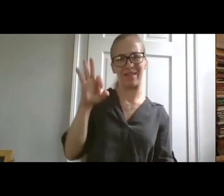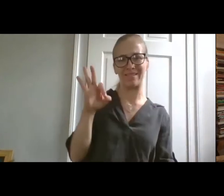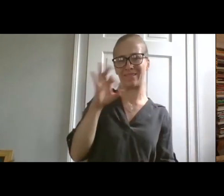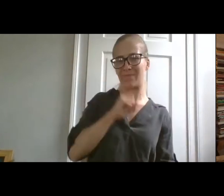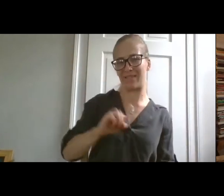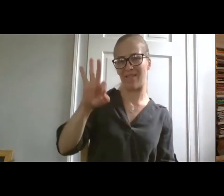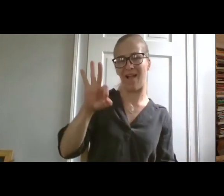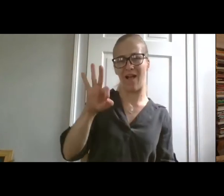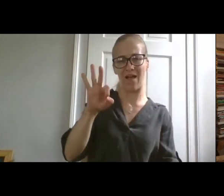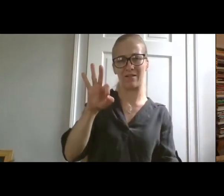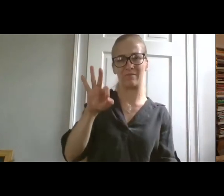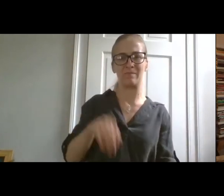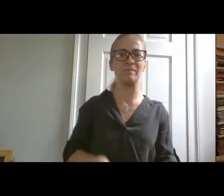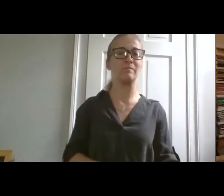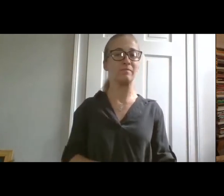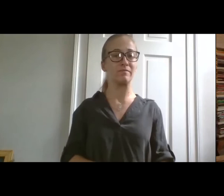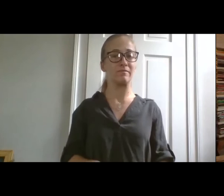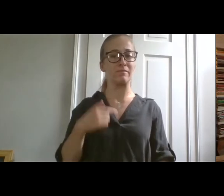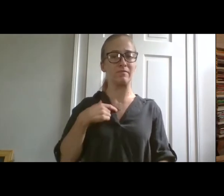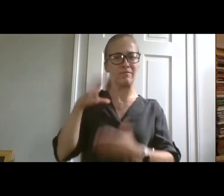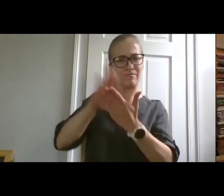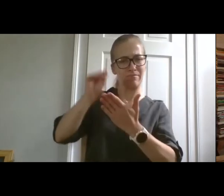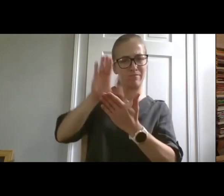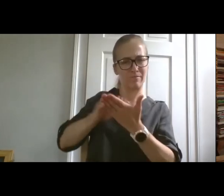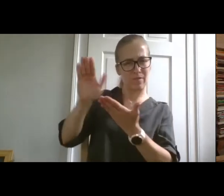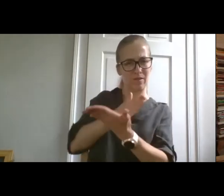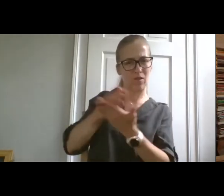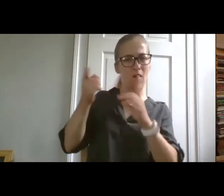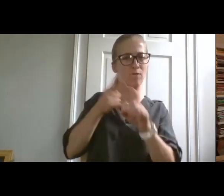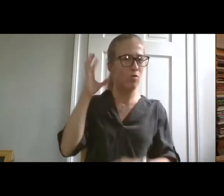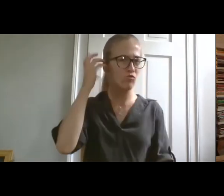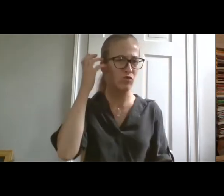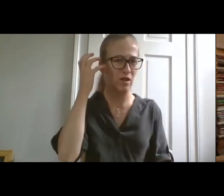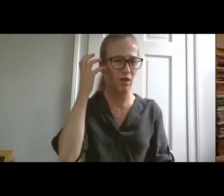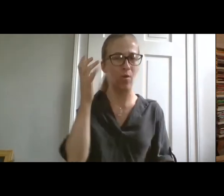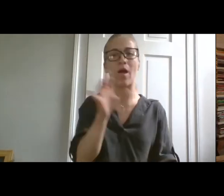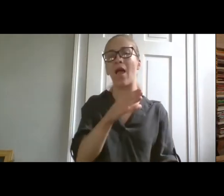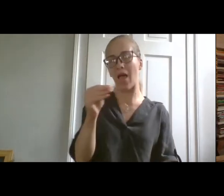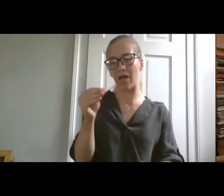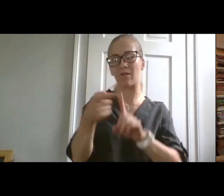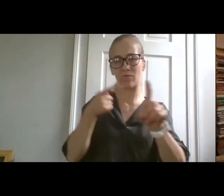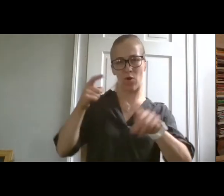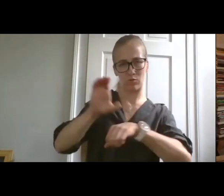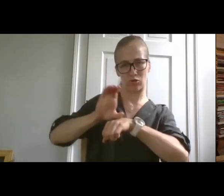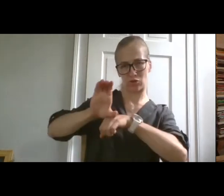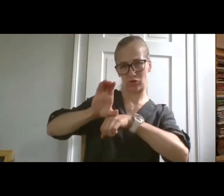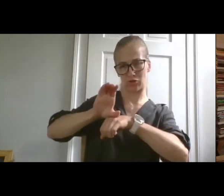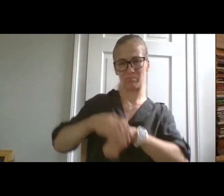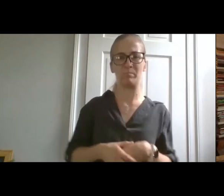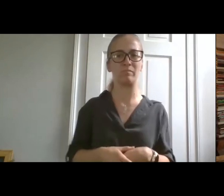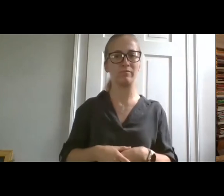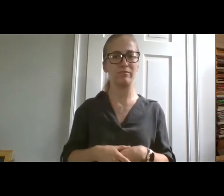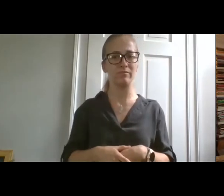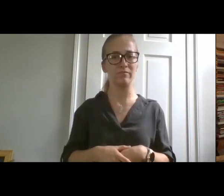mouth. I imitate the songs I hear on the radio, as well as the ones I've learned in church, and